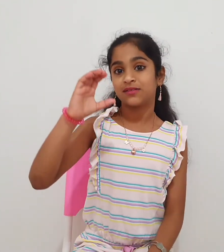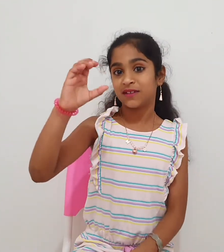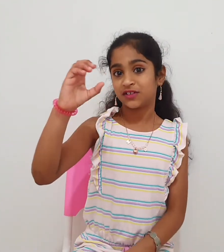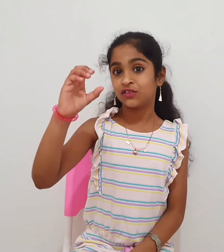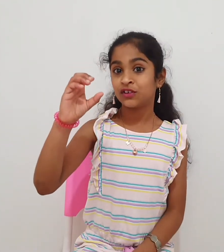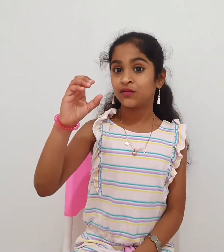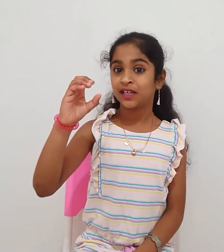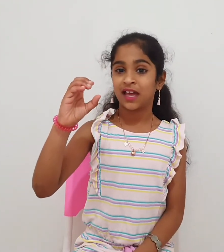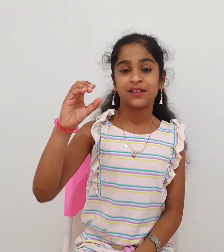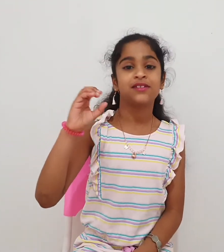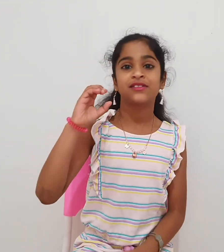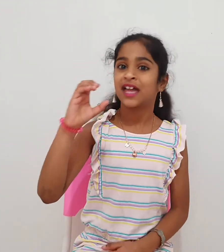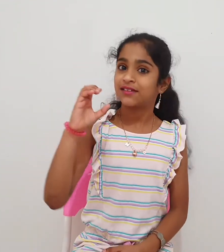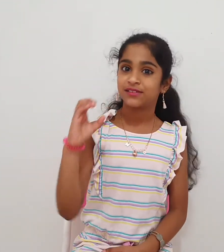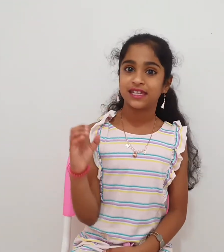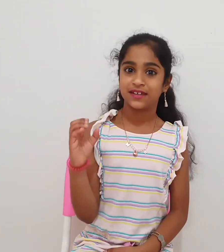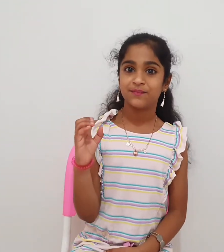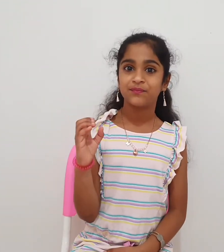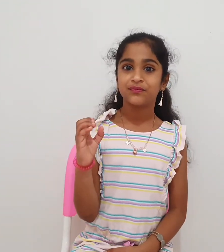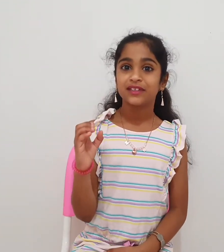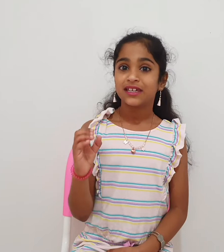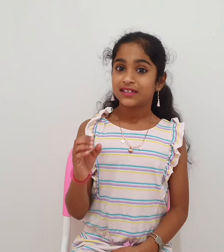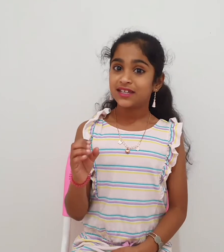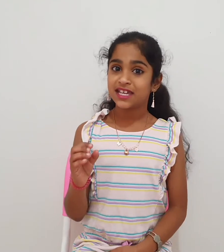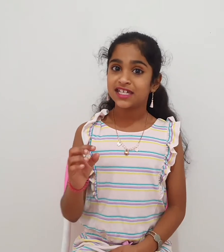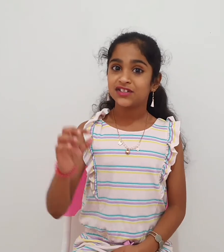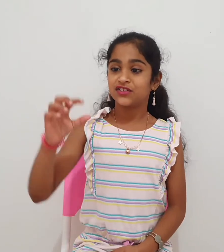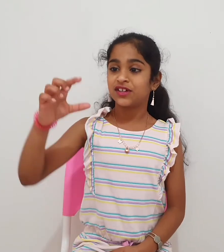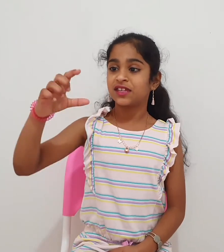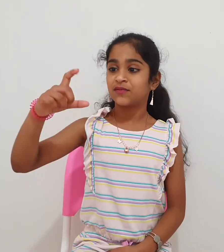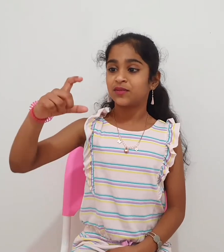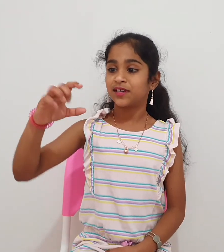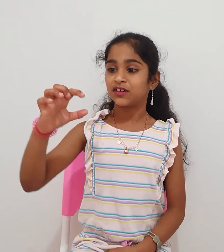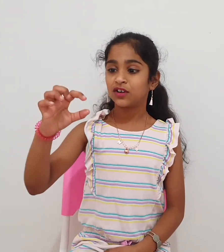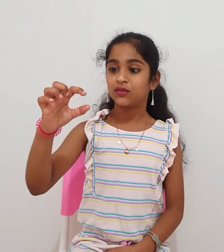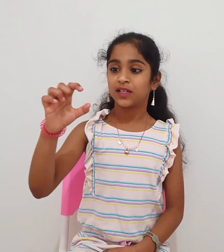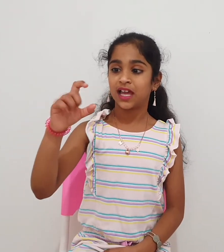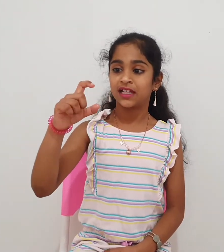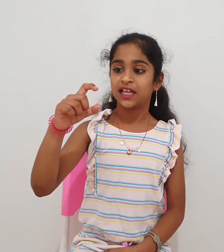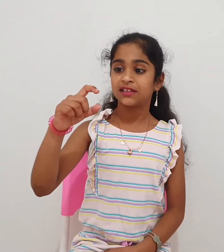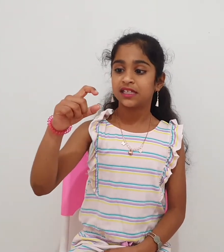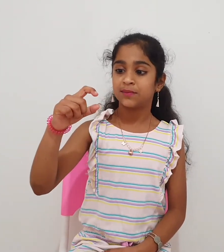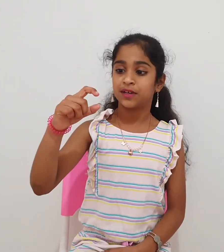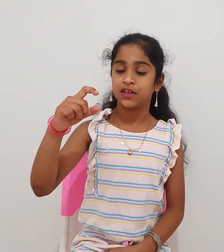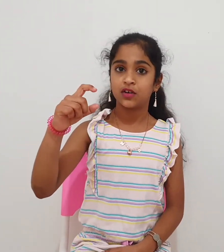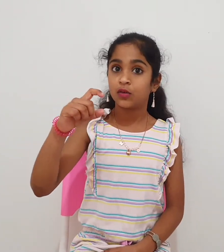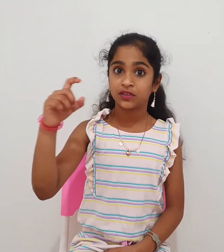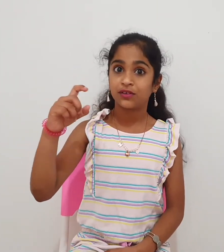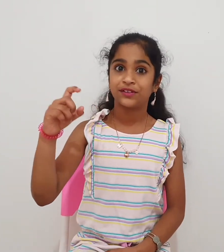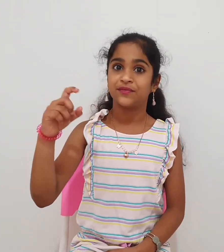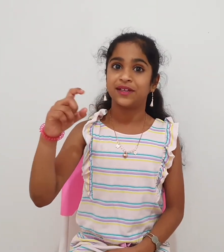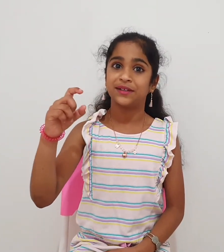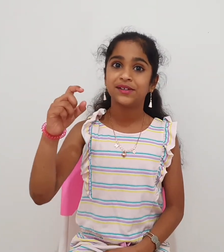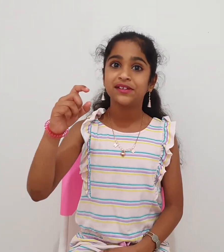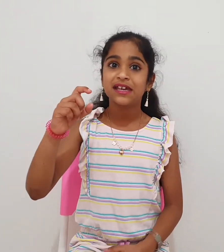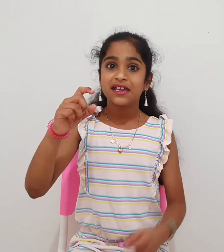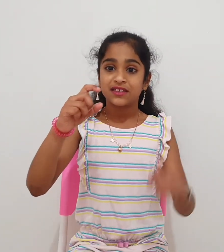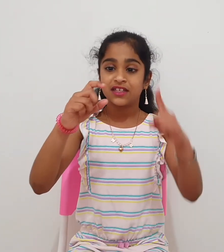make two curvy lines that's C D just have to make a curvy line like C but not with all the fingers then